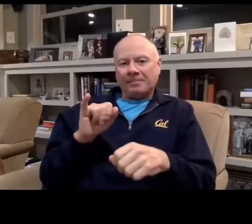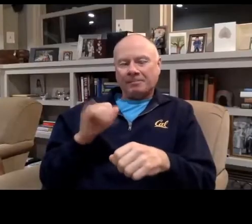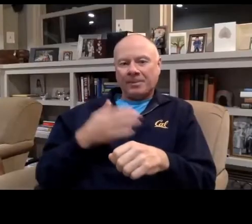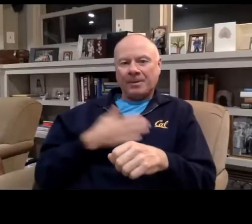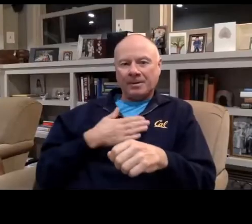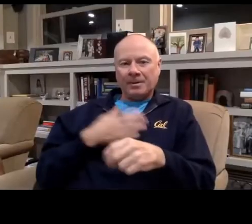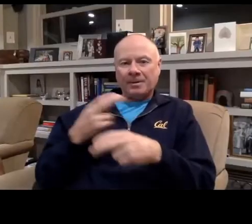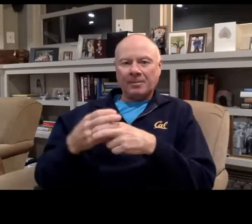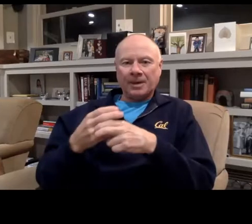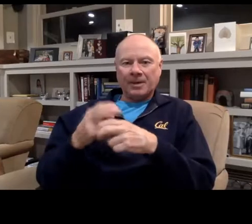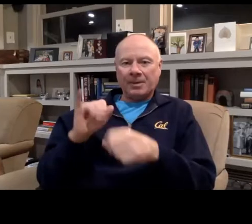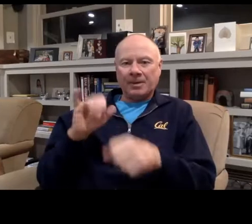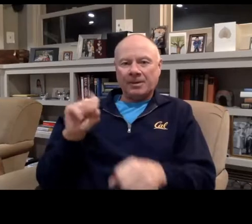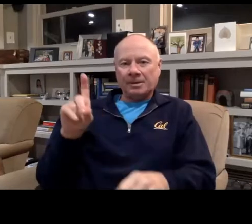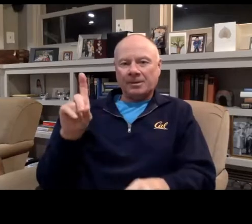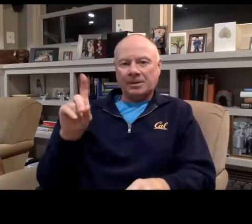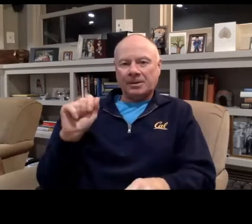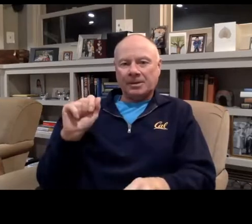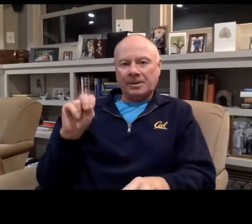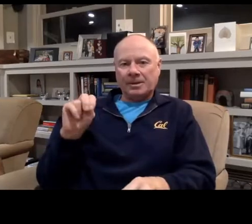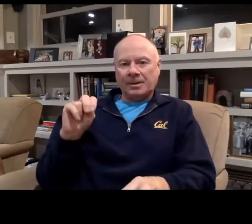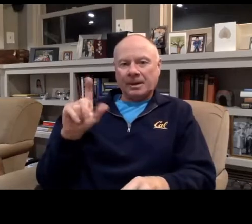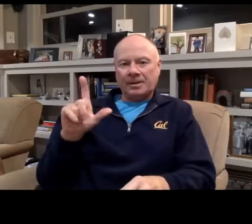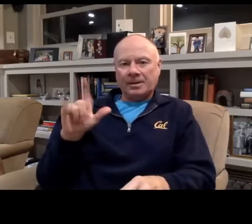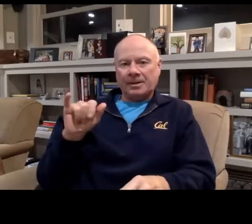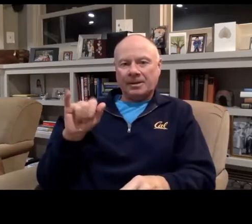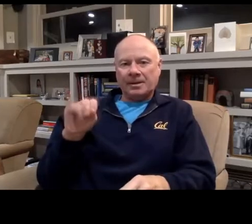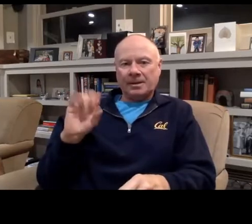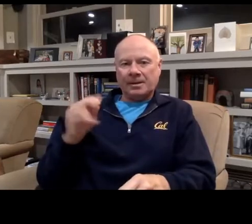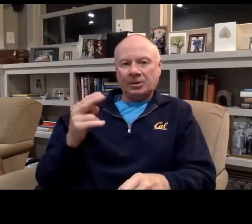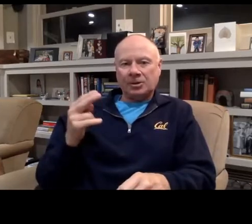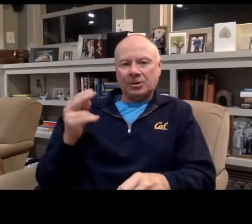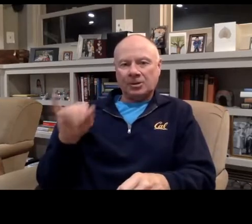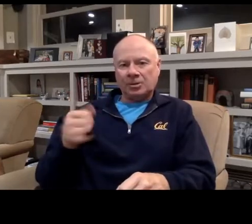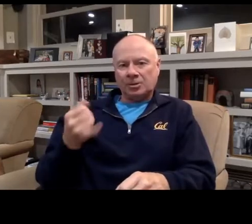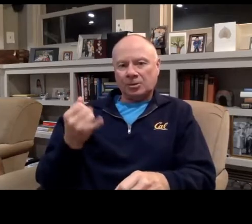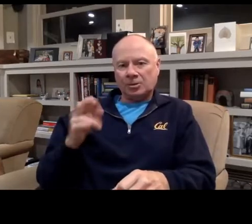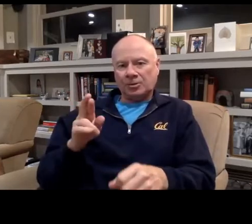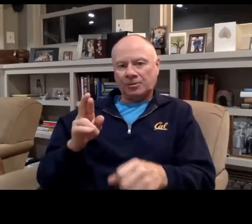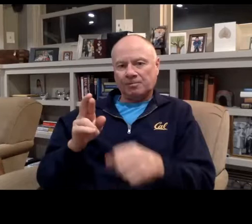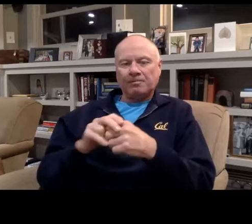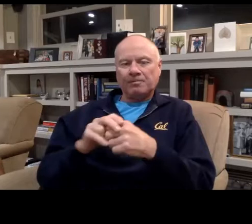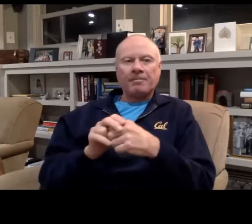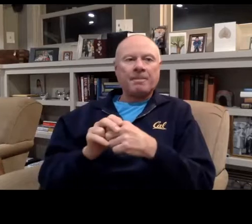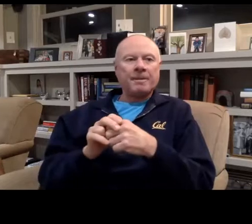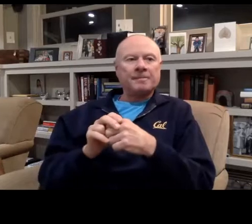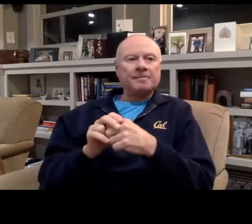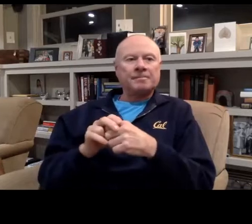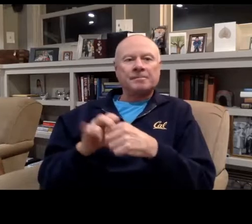Hi, my name is Dan Lynch Jr.